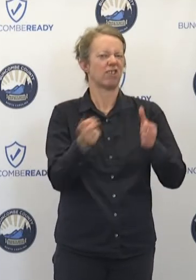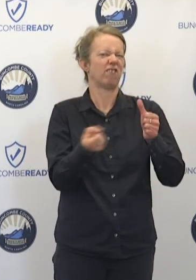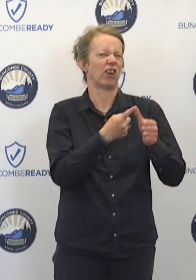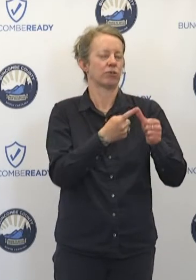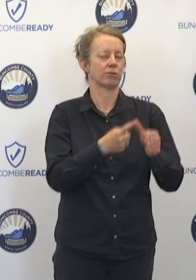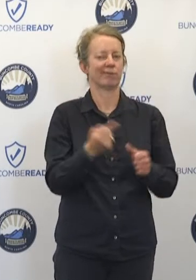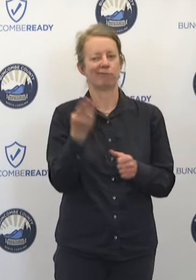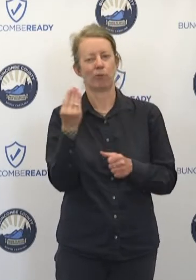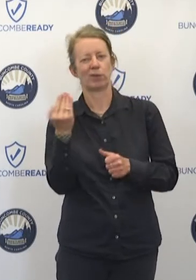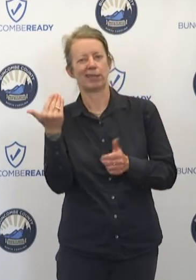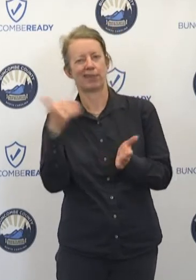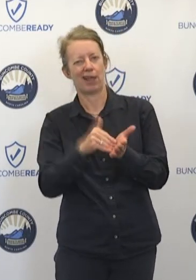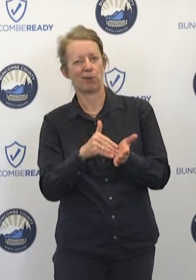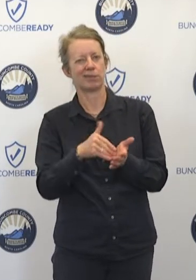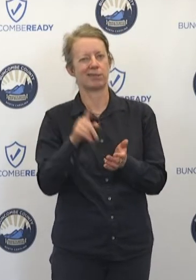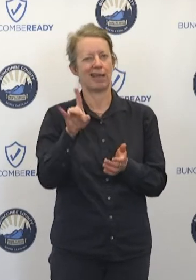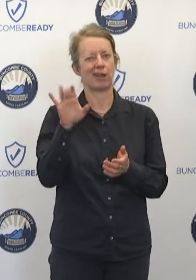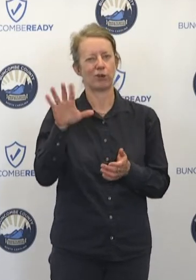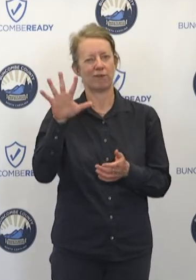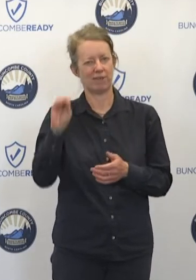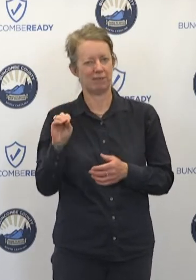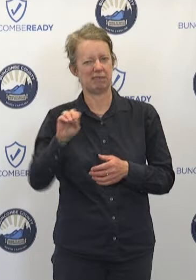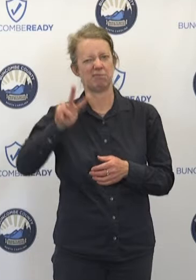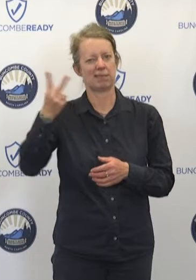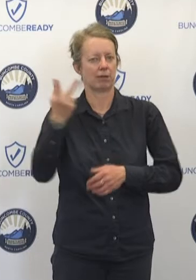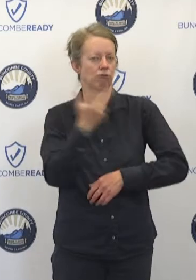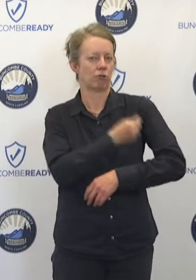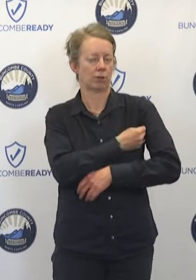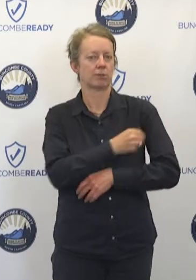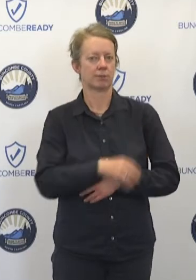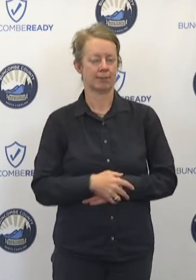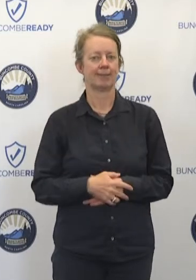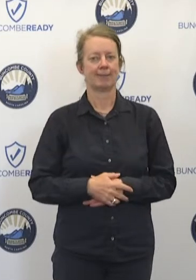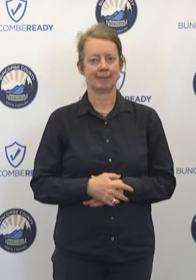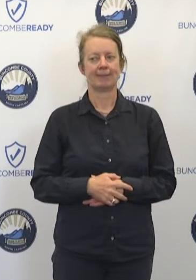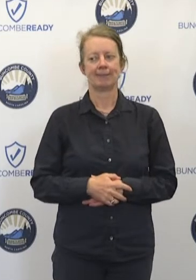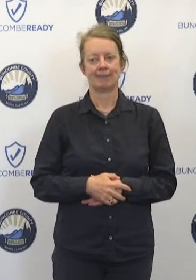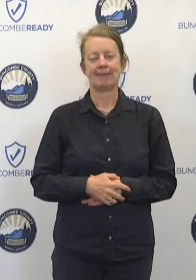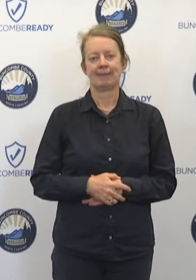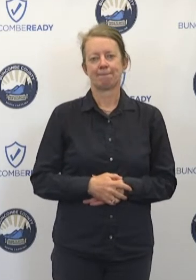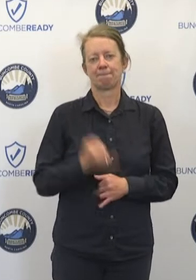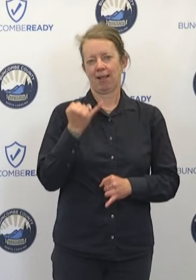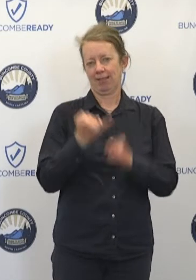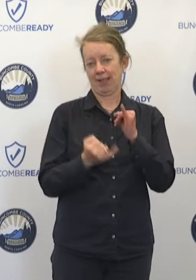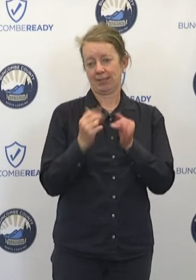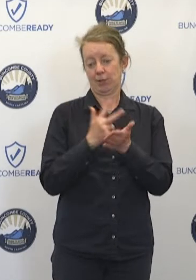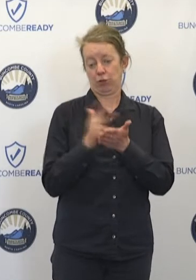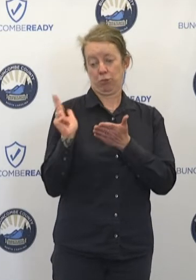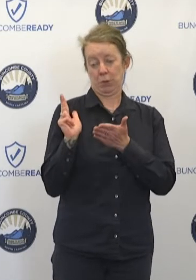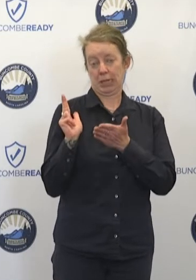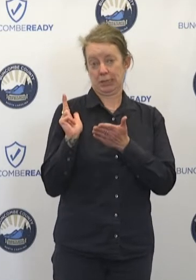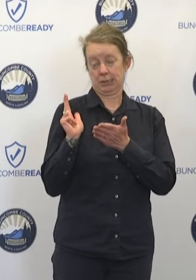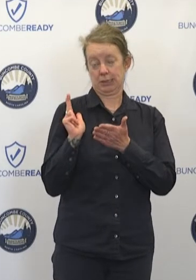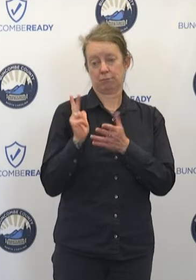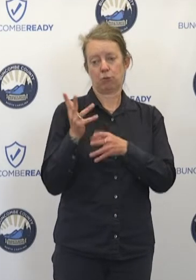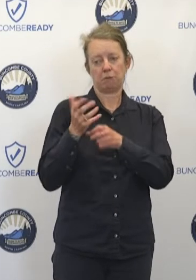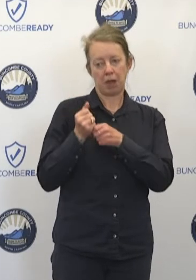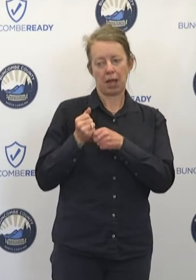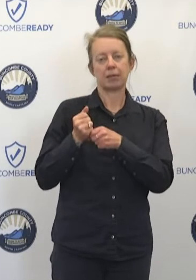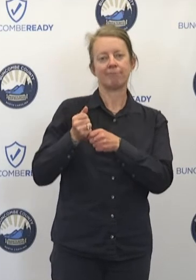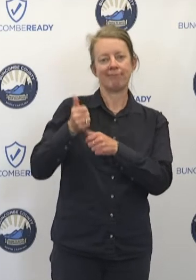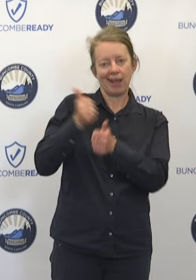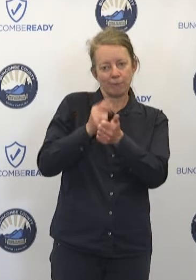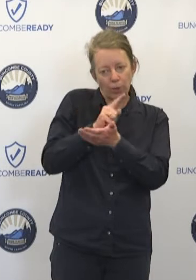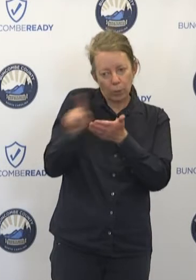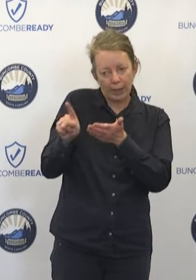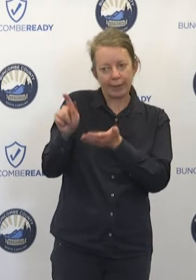about 14,150 are second doses. For the last 3 weeks, we have received a baseline allocation